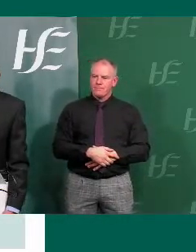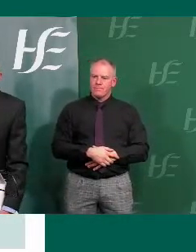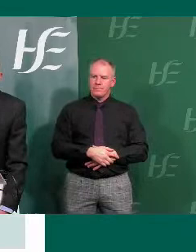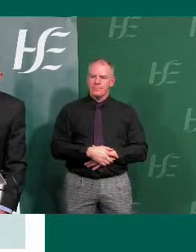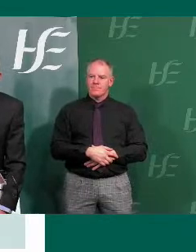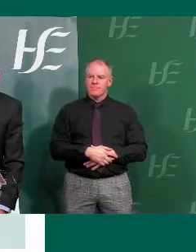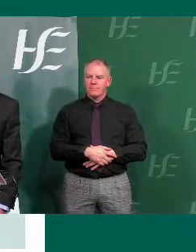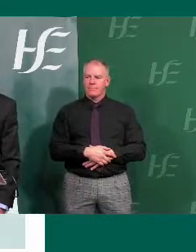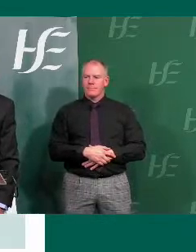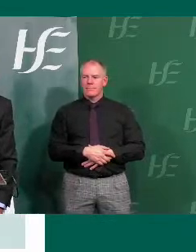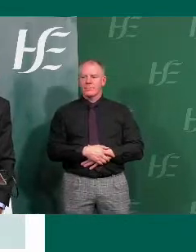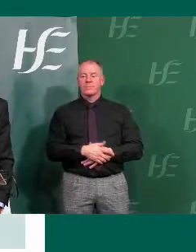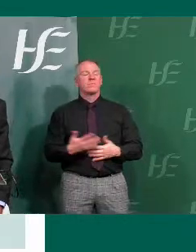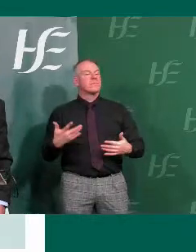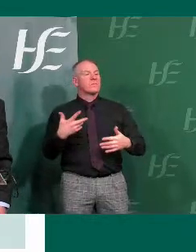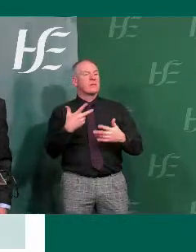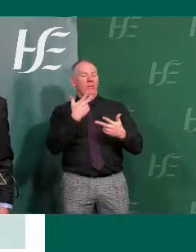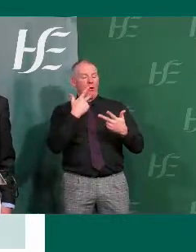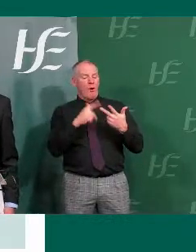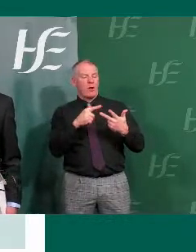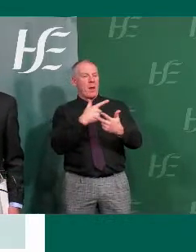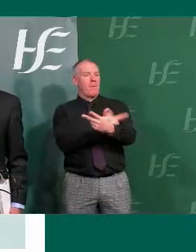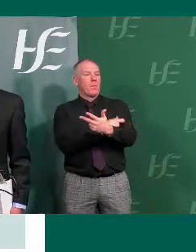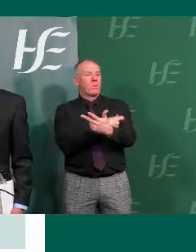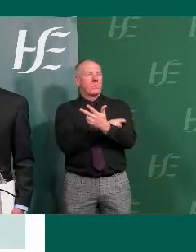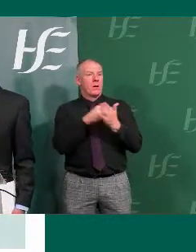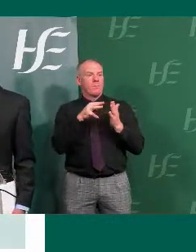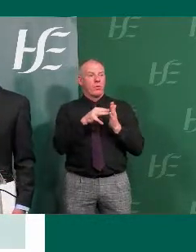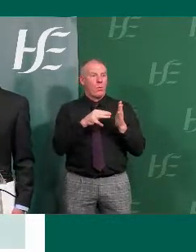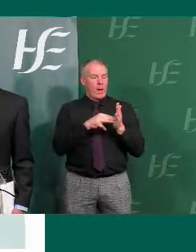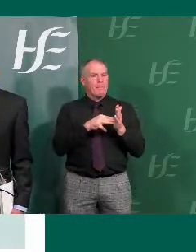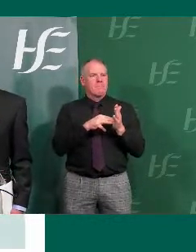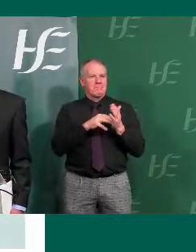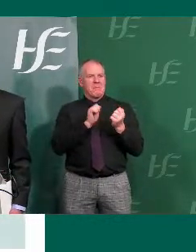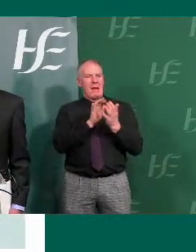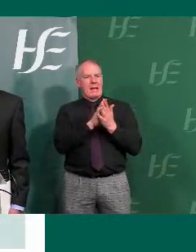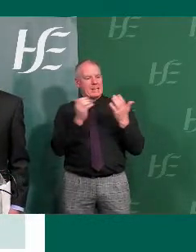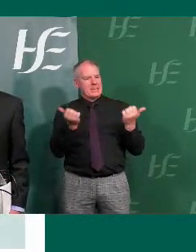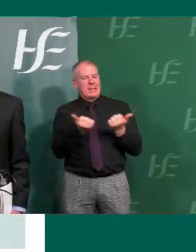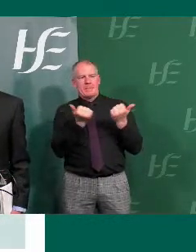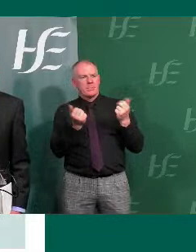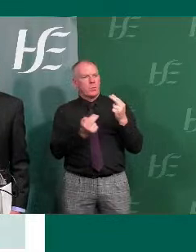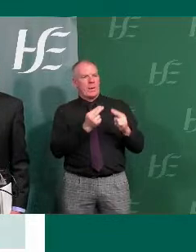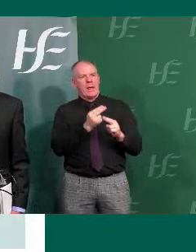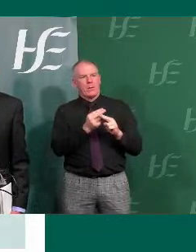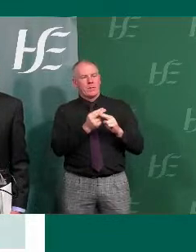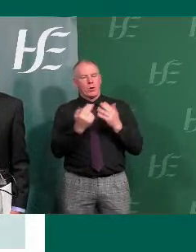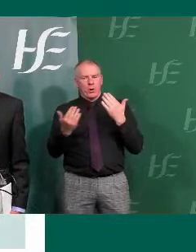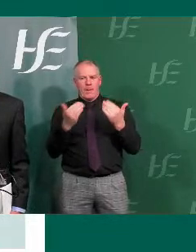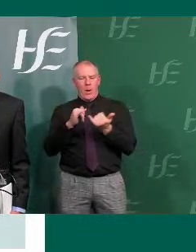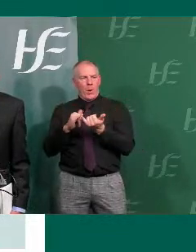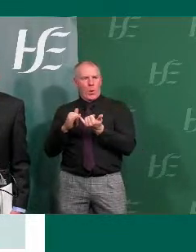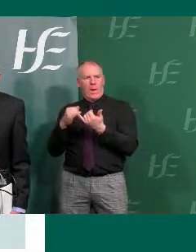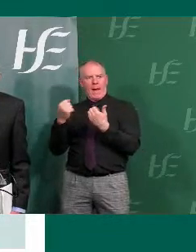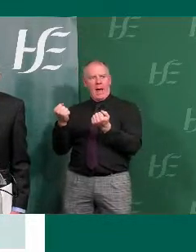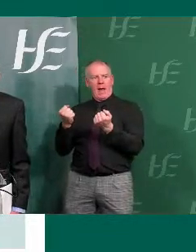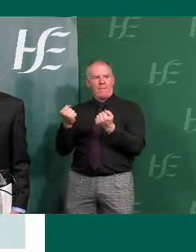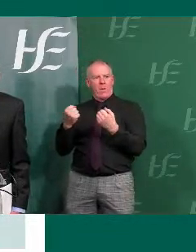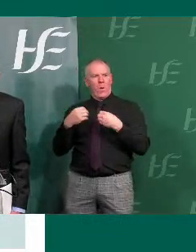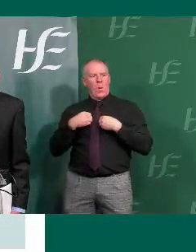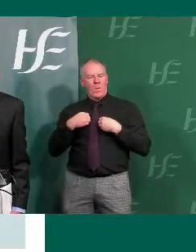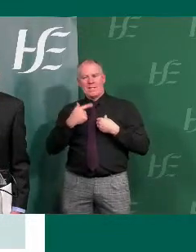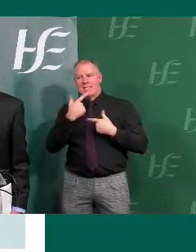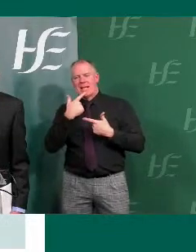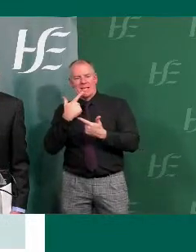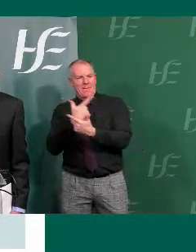booster vaccination, additional evidence is showing additional protection against symptomatic COVID-19 compared to those who are just relying on the